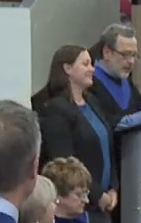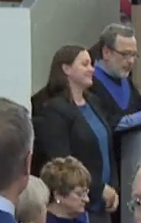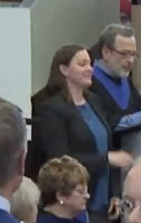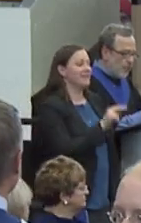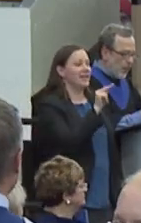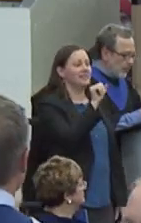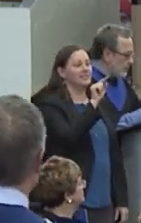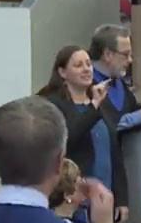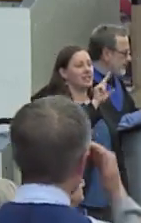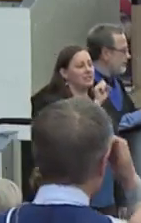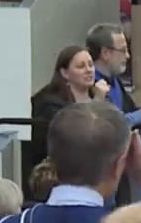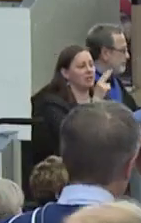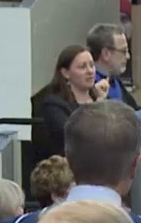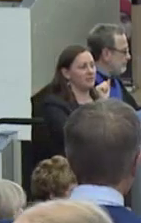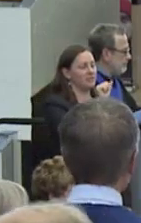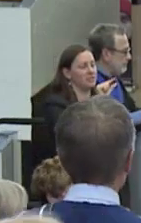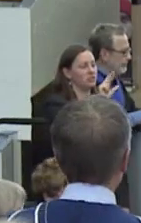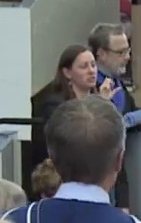Natasha Griswold.